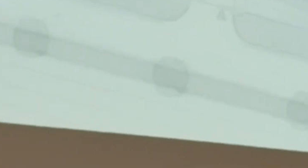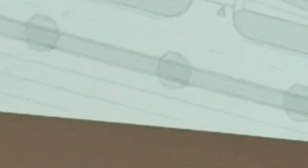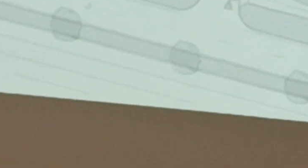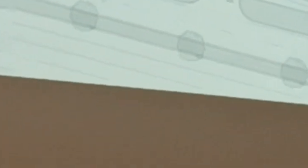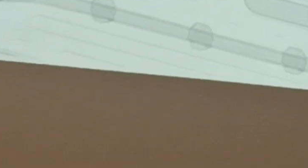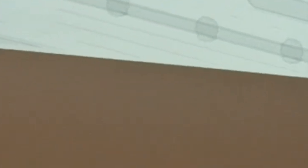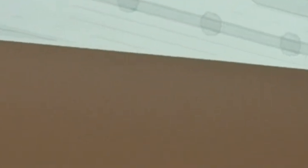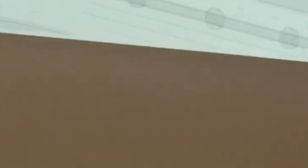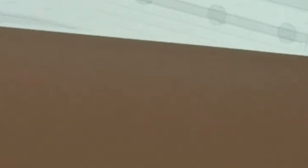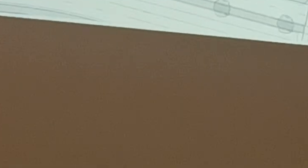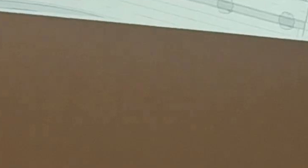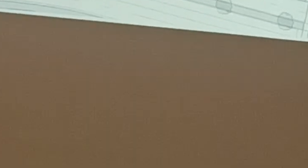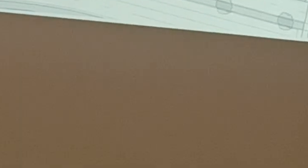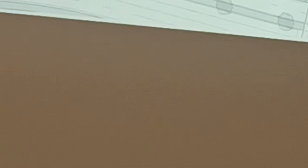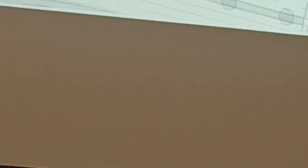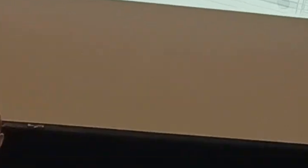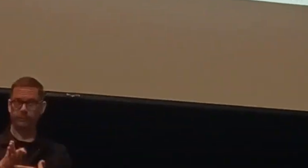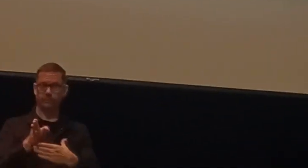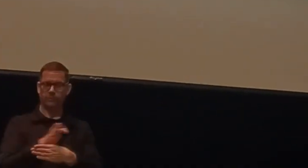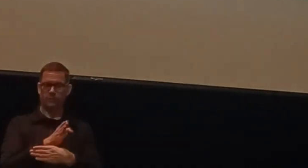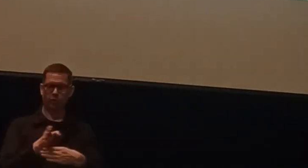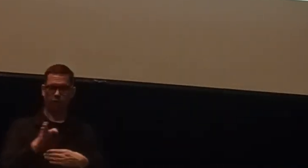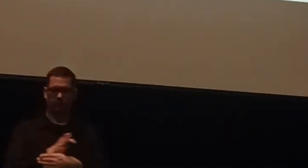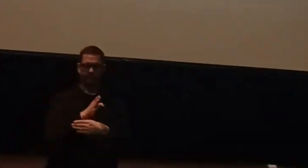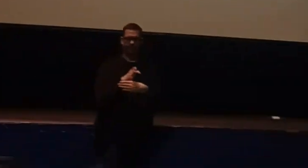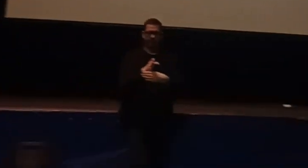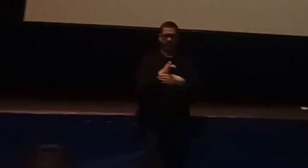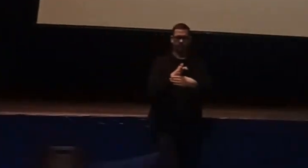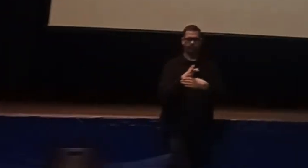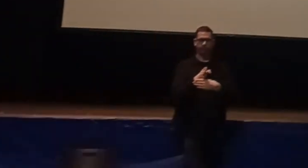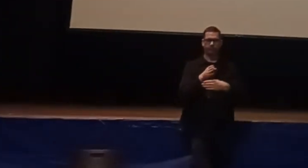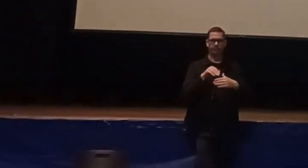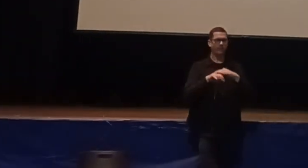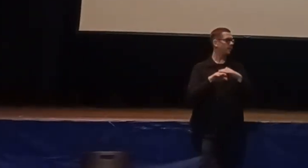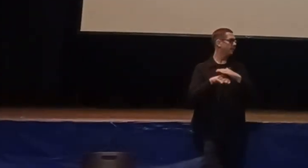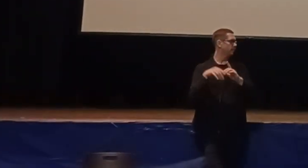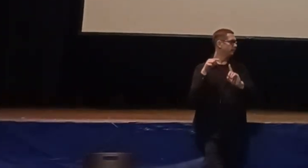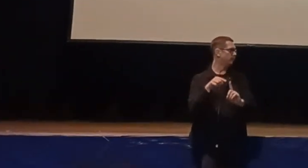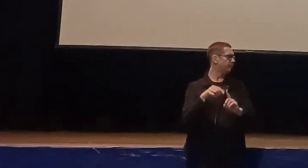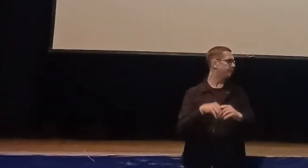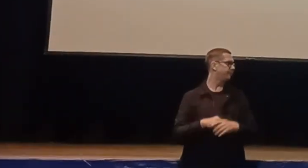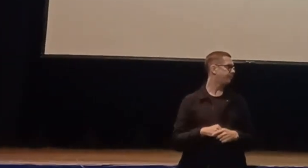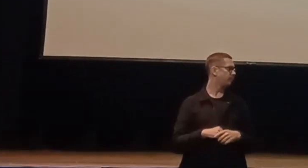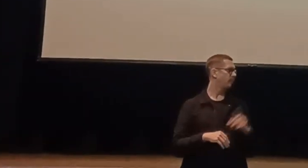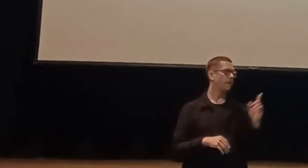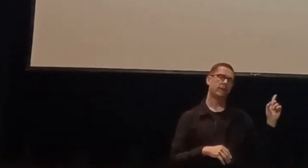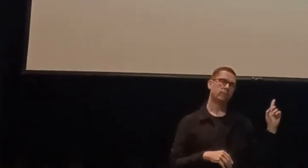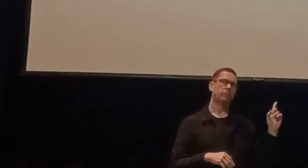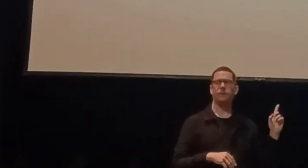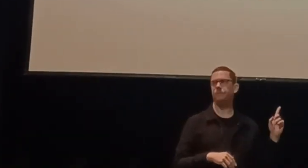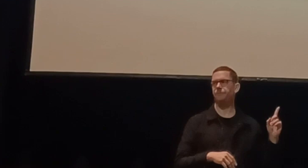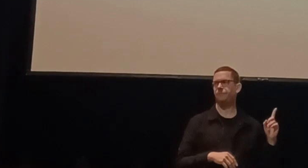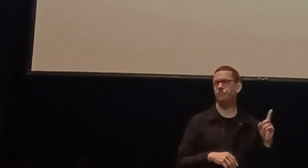point, as was true of the previous concept, this would be an exit for